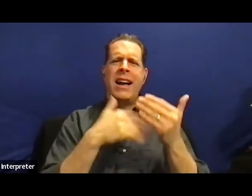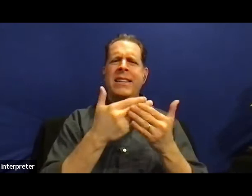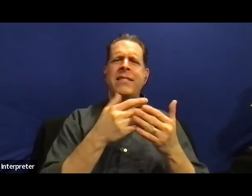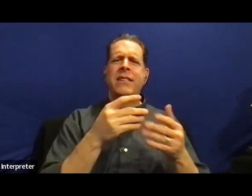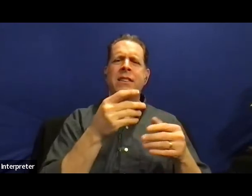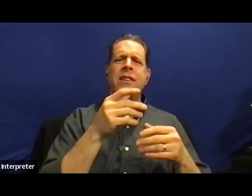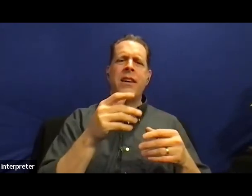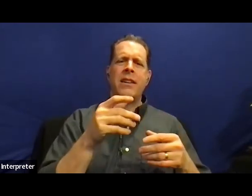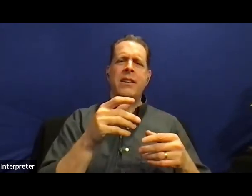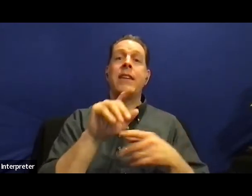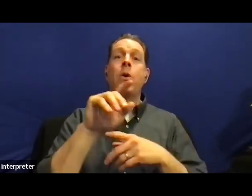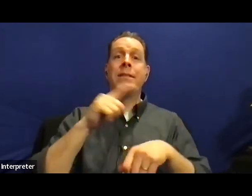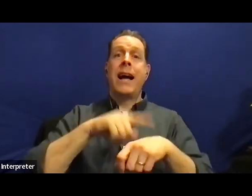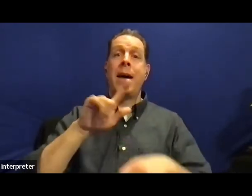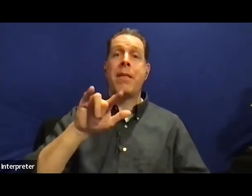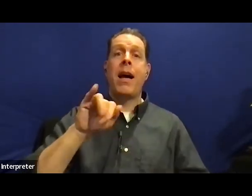at